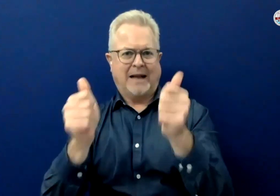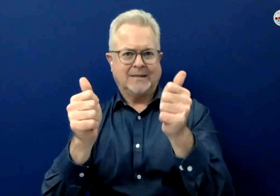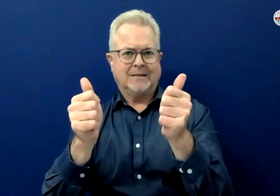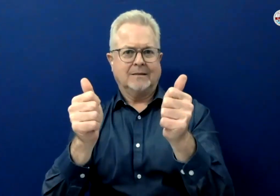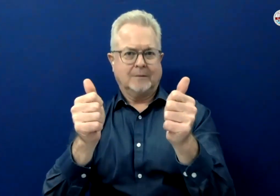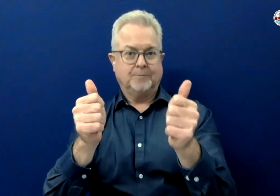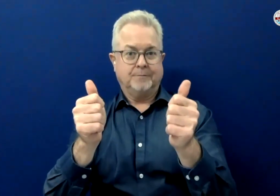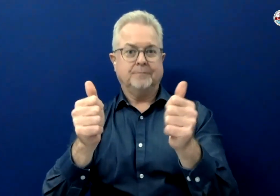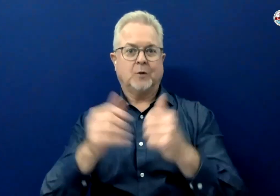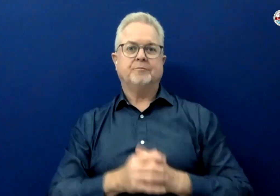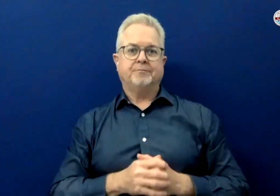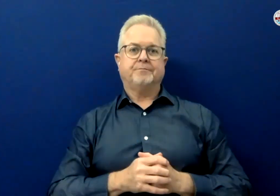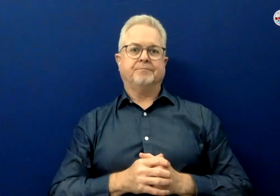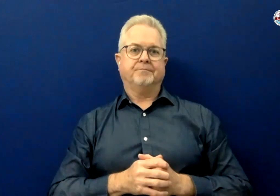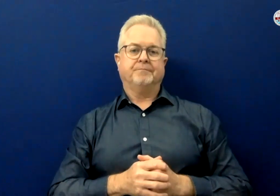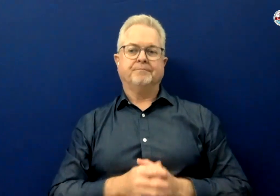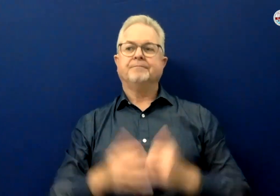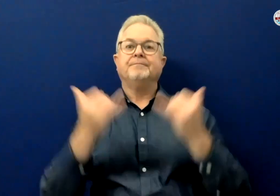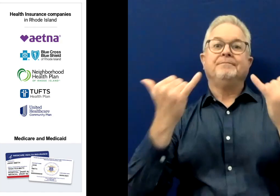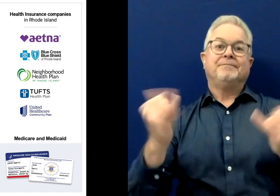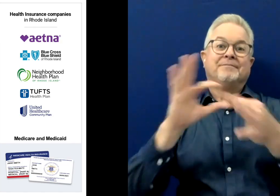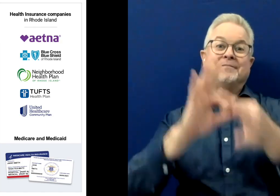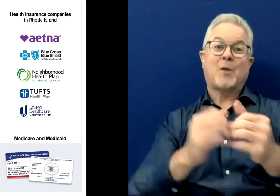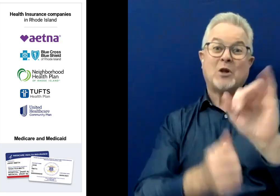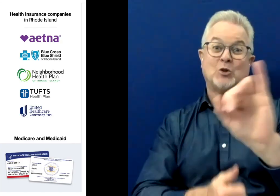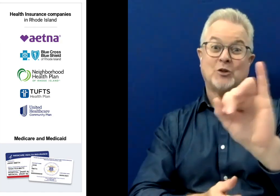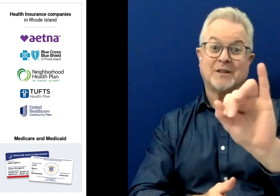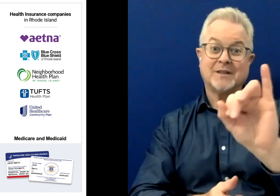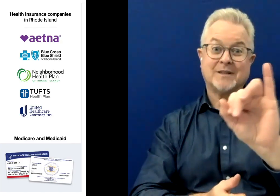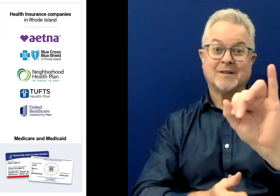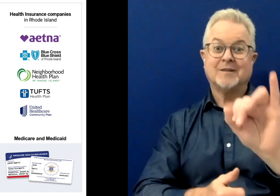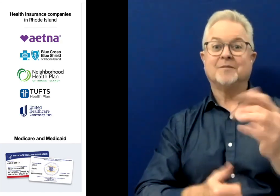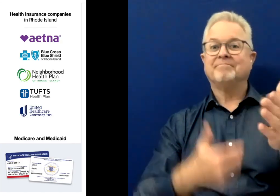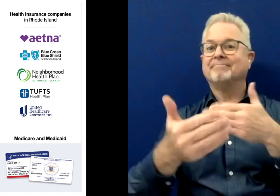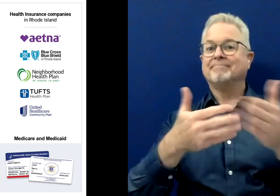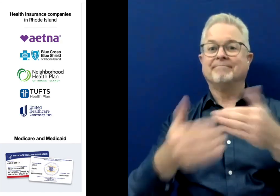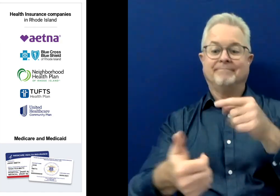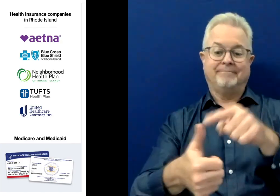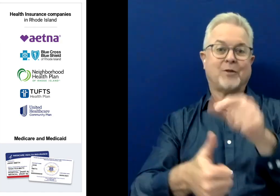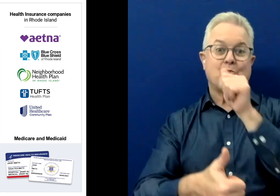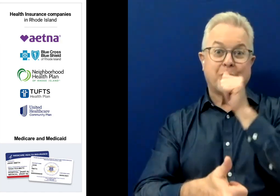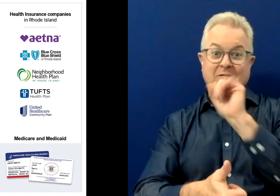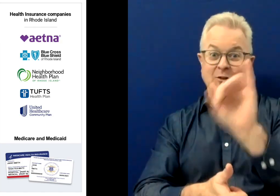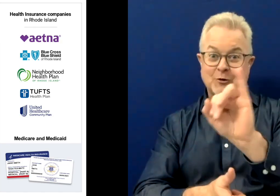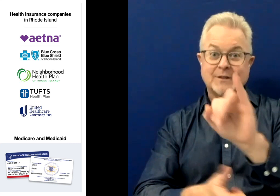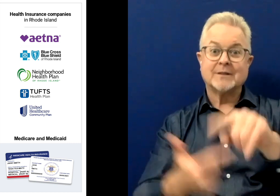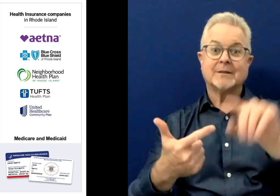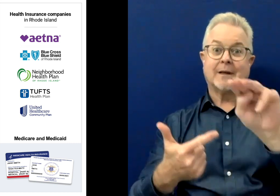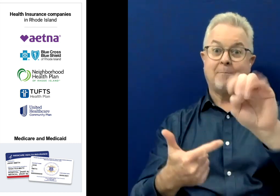effective. So it is important that once you test positive, you seek medical treatment immediately. Now, with the